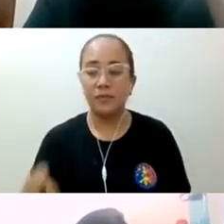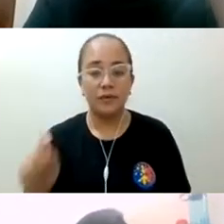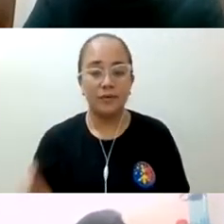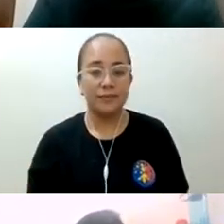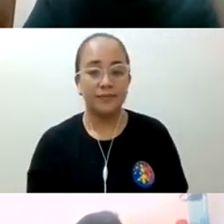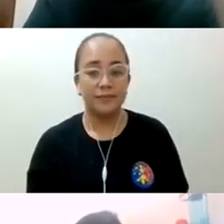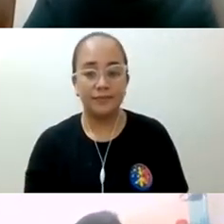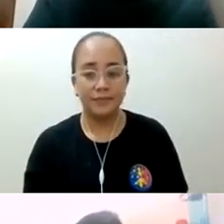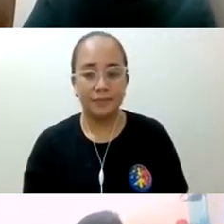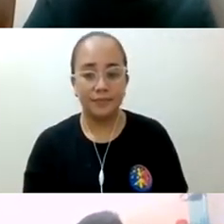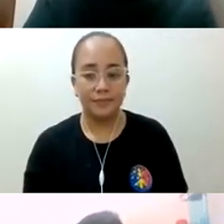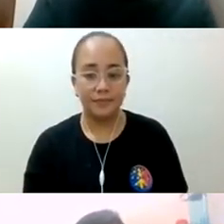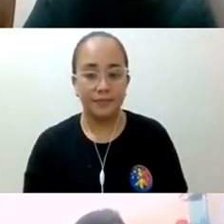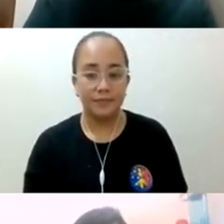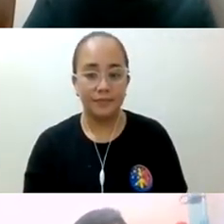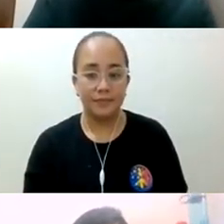All right.